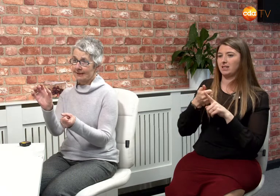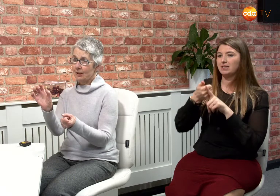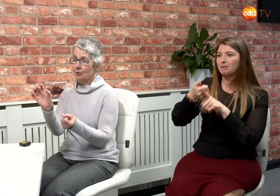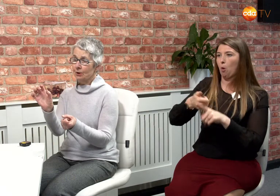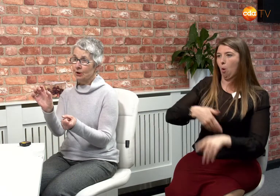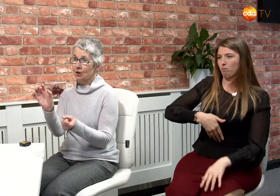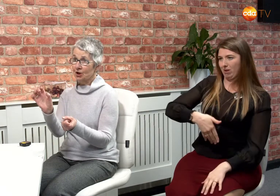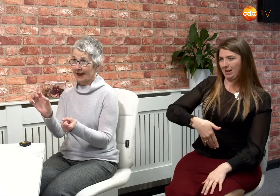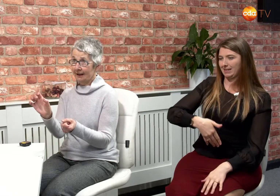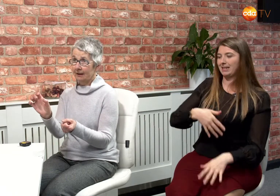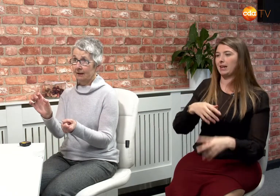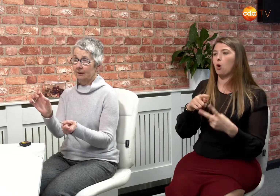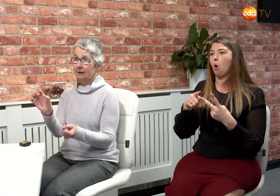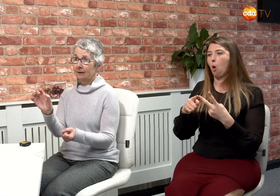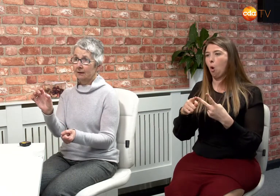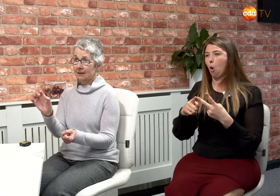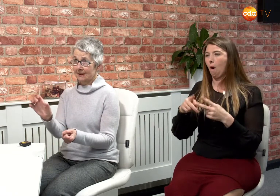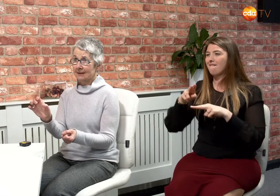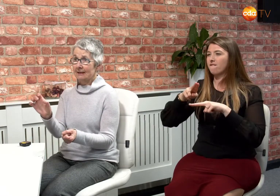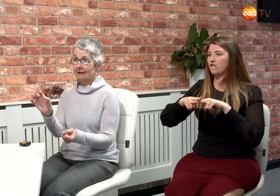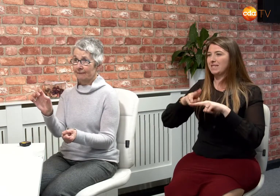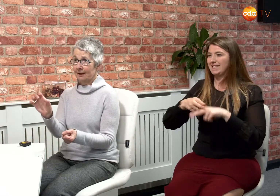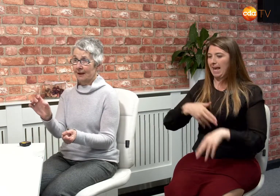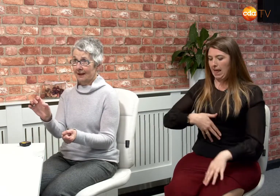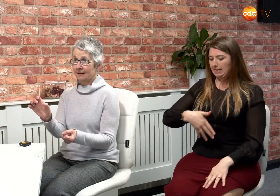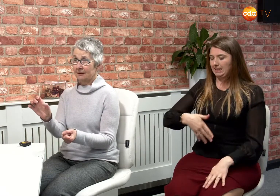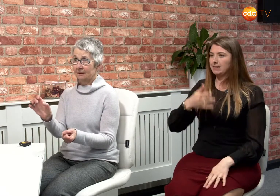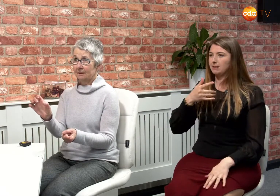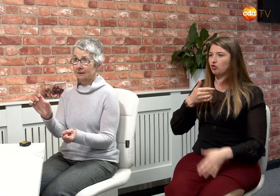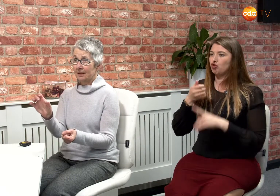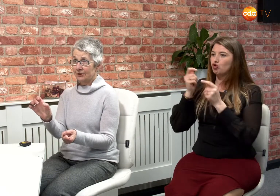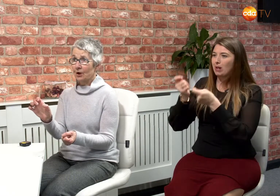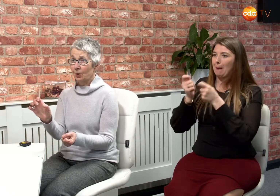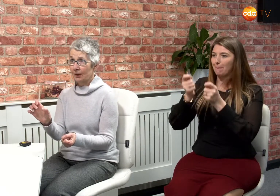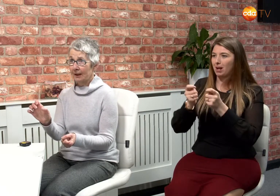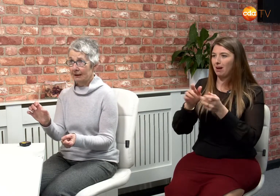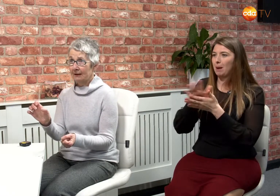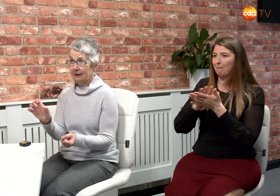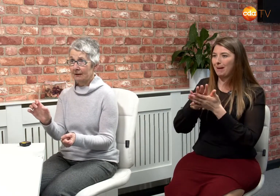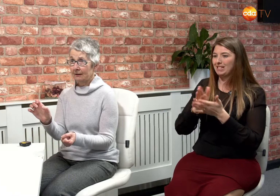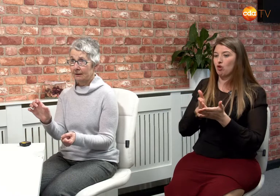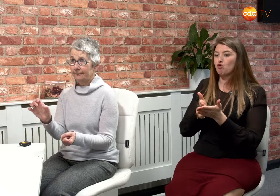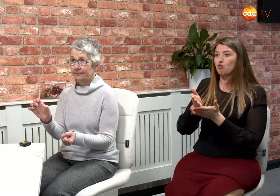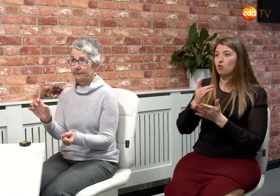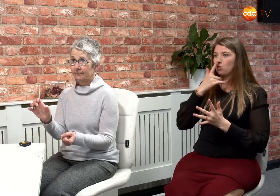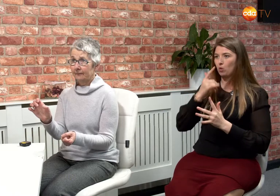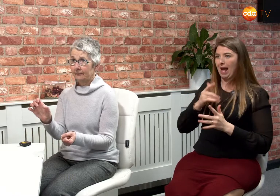treatment, because then you can check to see if the egg is okay.